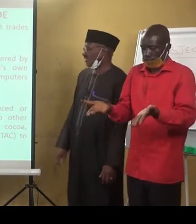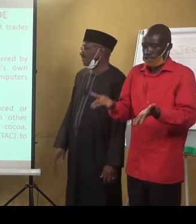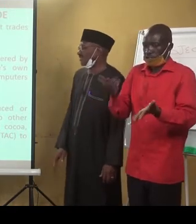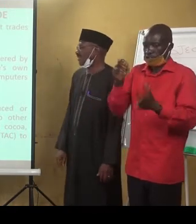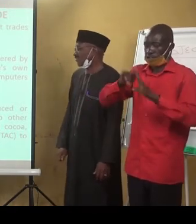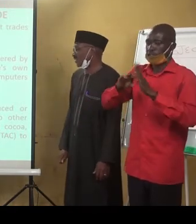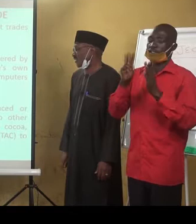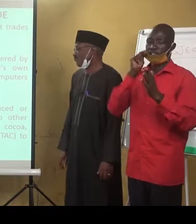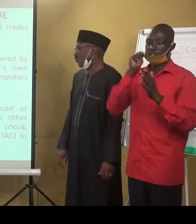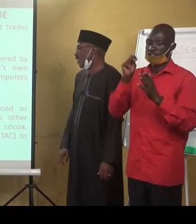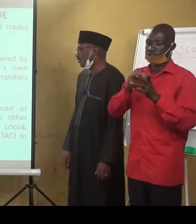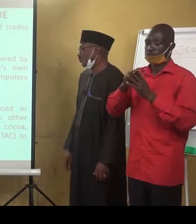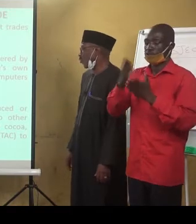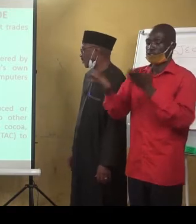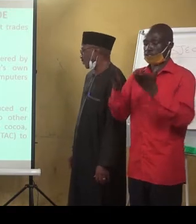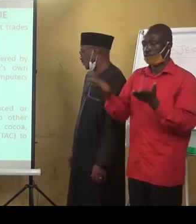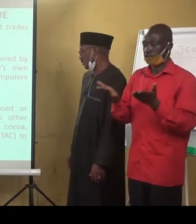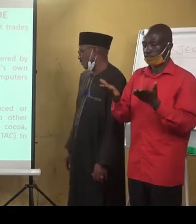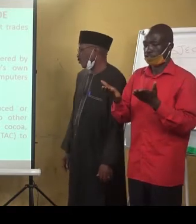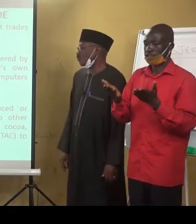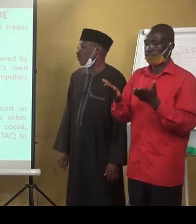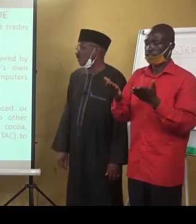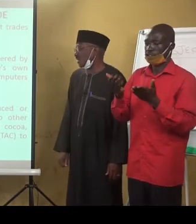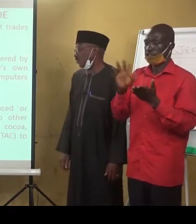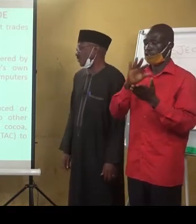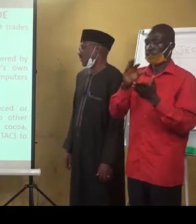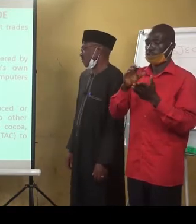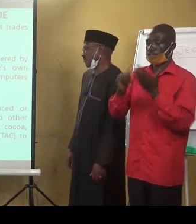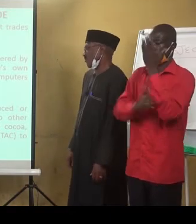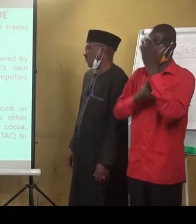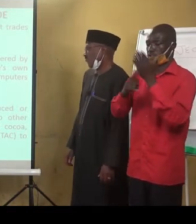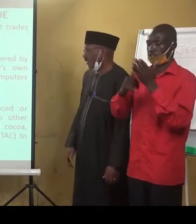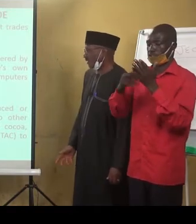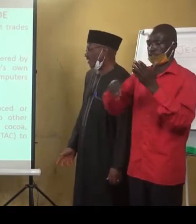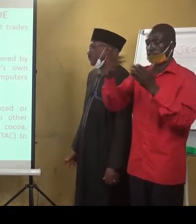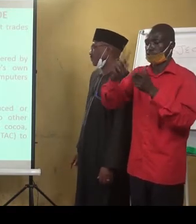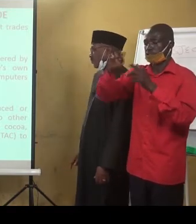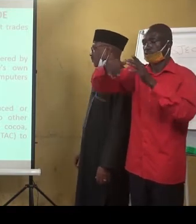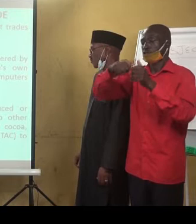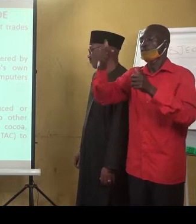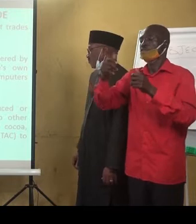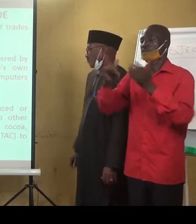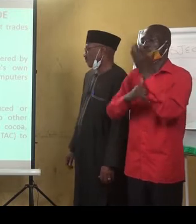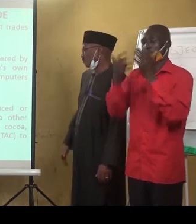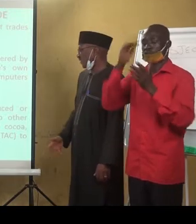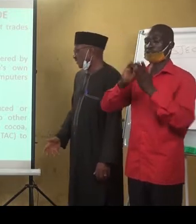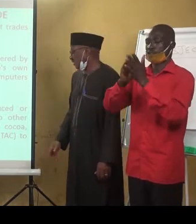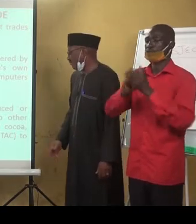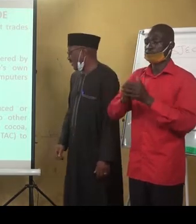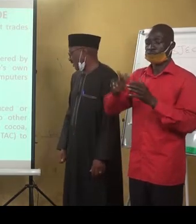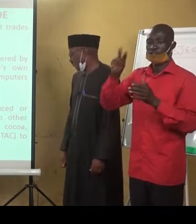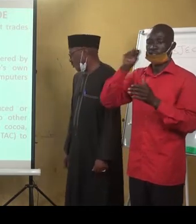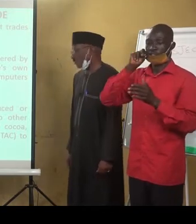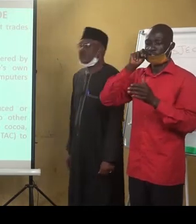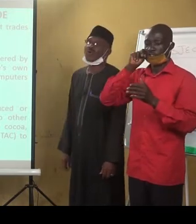or services rendered by one's own country to another country. For example, too, Nigeria